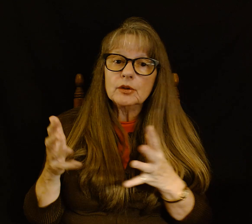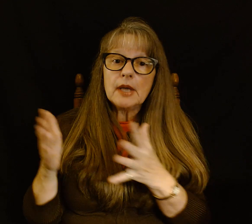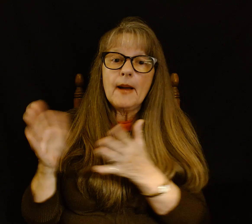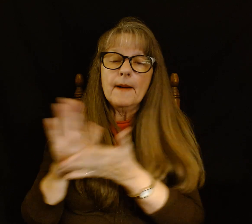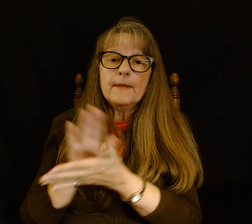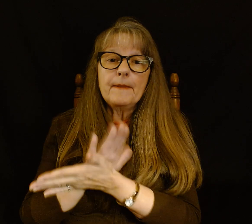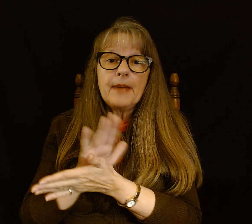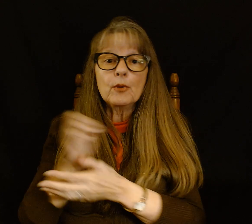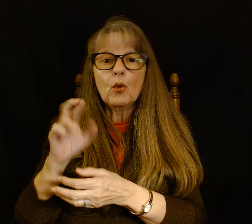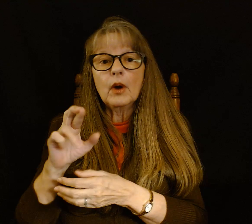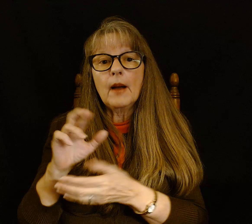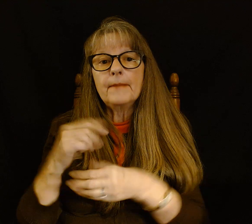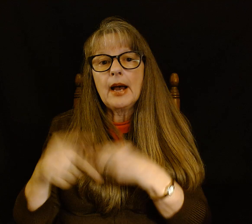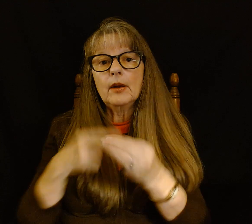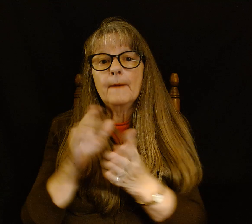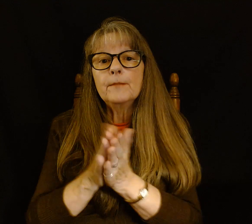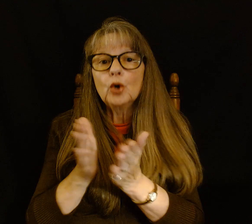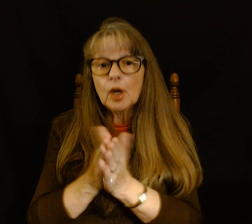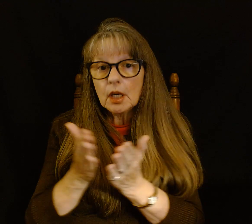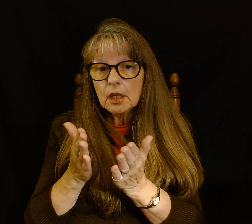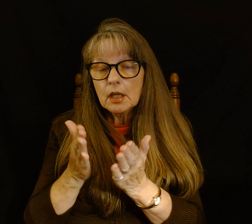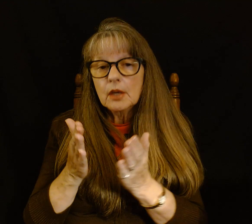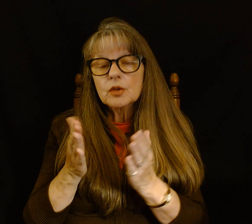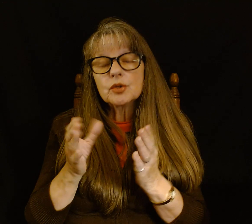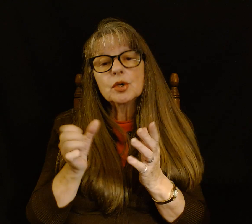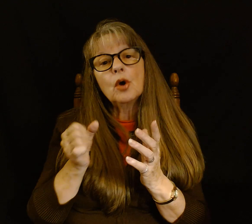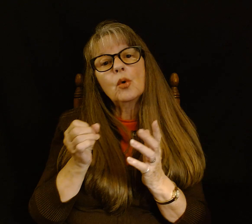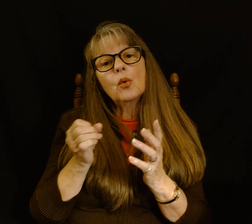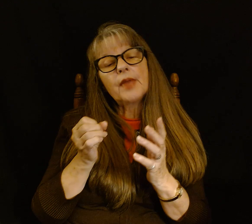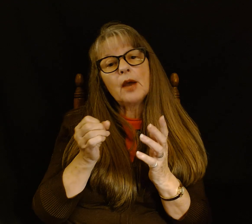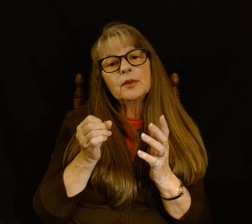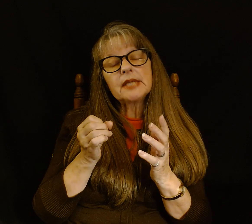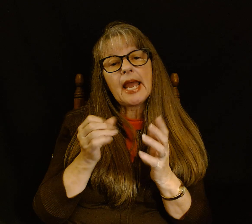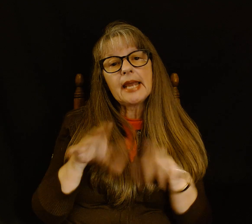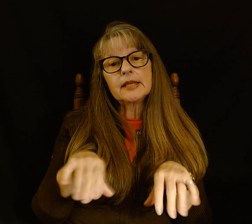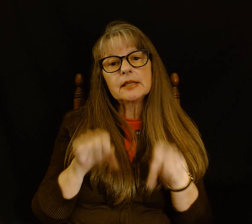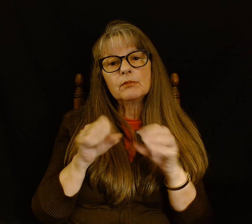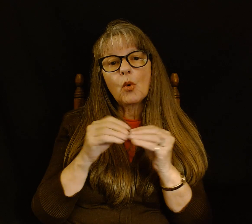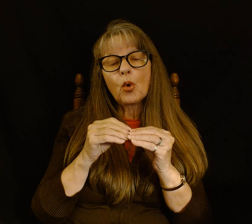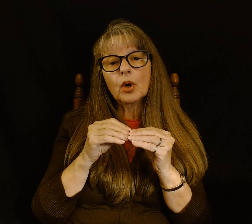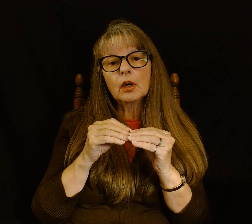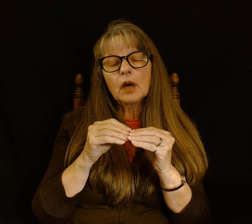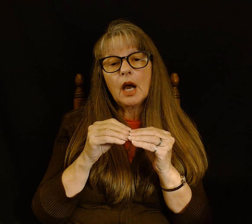a paper or about a book. So that would take some more,